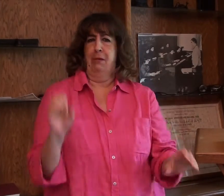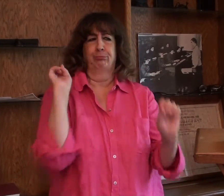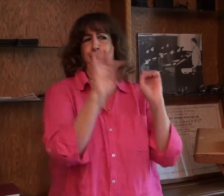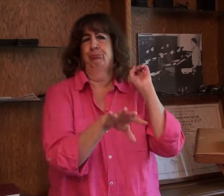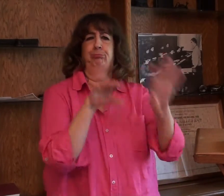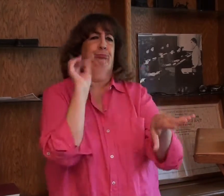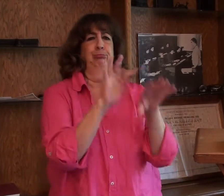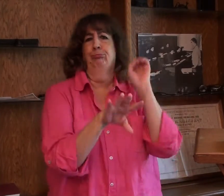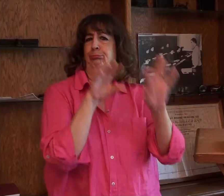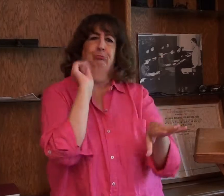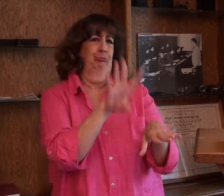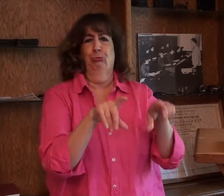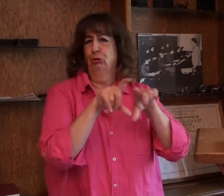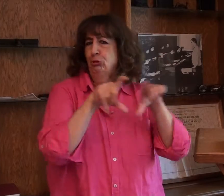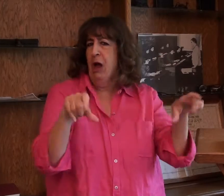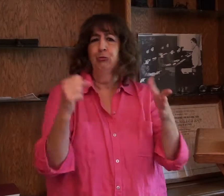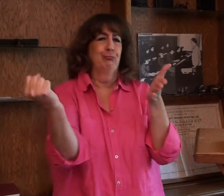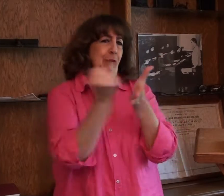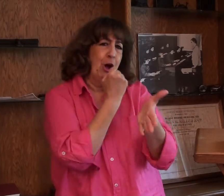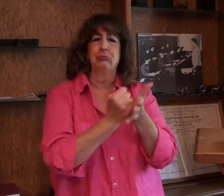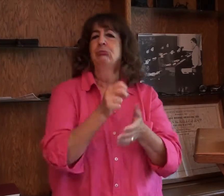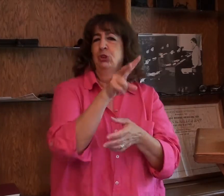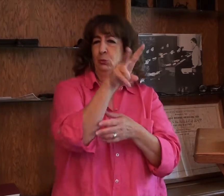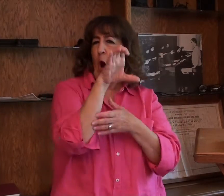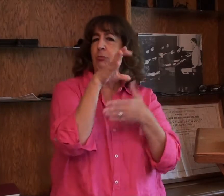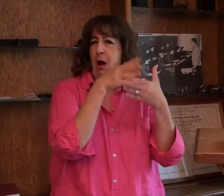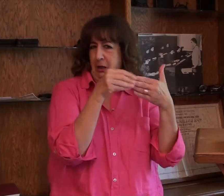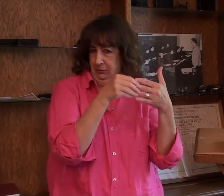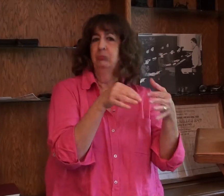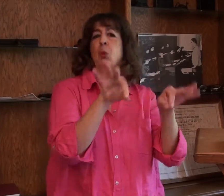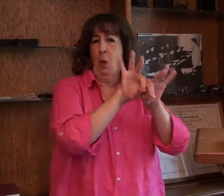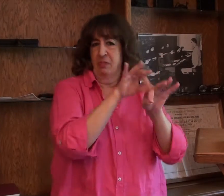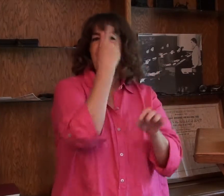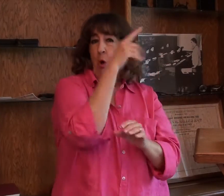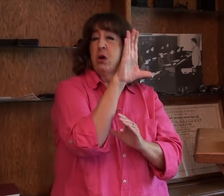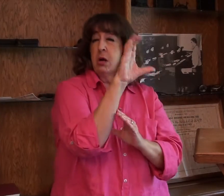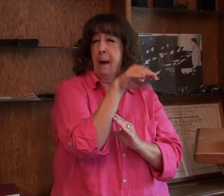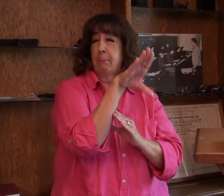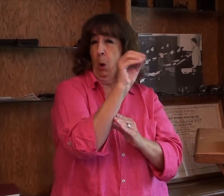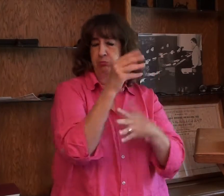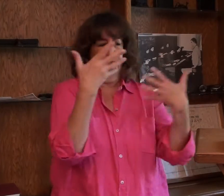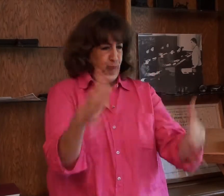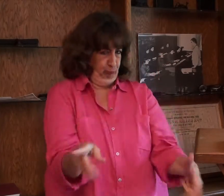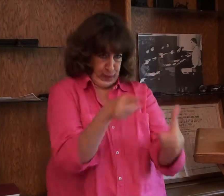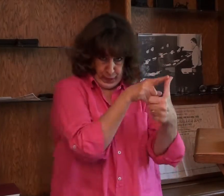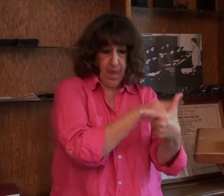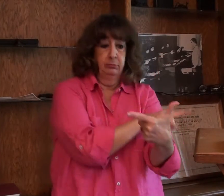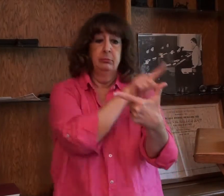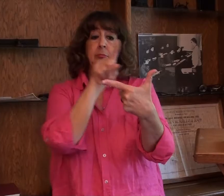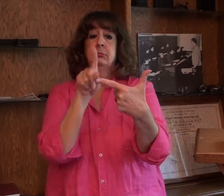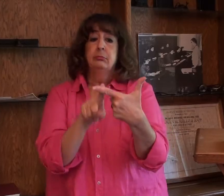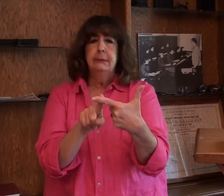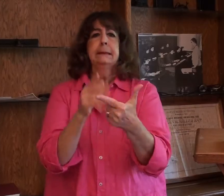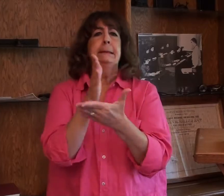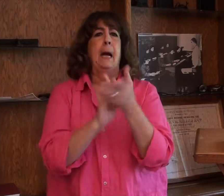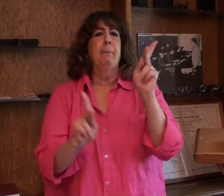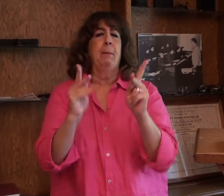weekend. People have already started sending in their checks and their credit card numbers to pay their $200 for the combo ticket for that